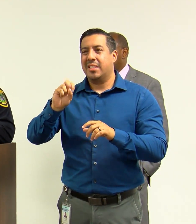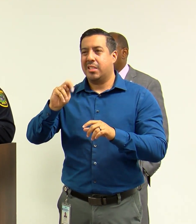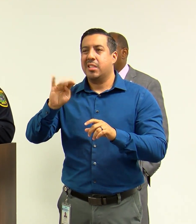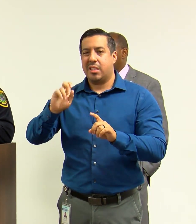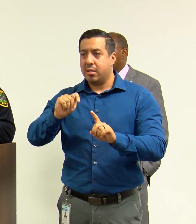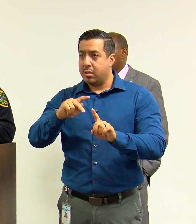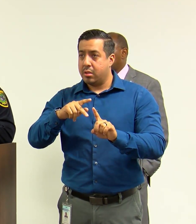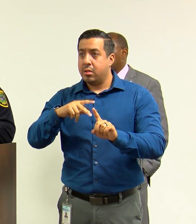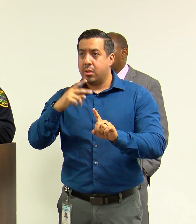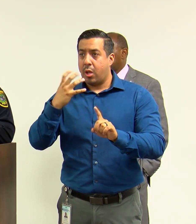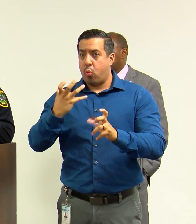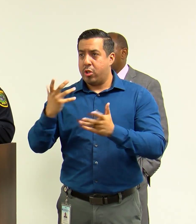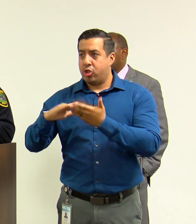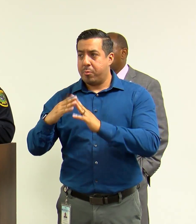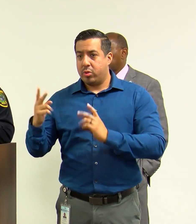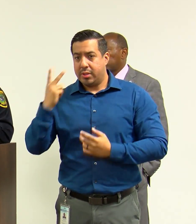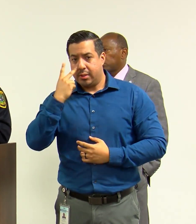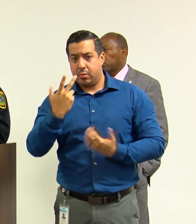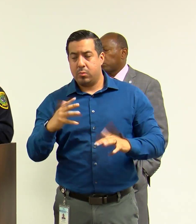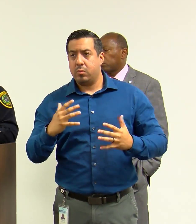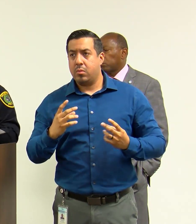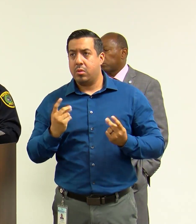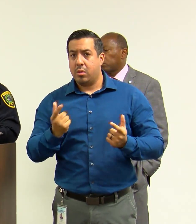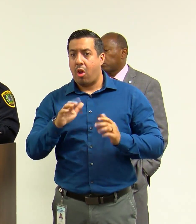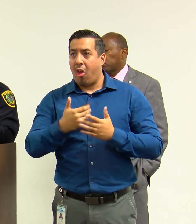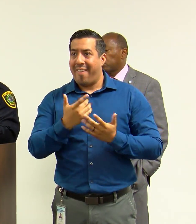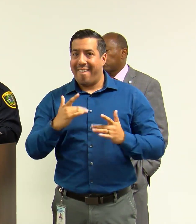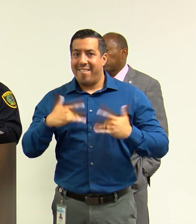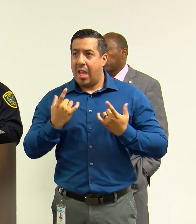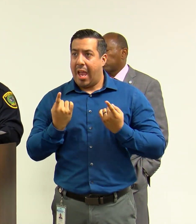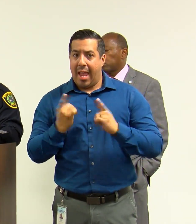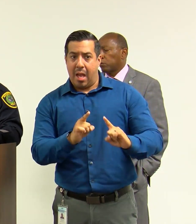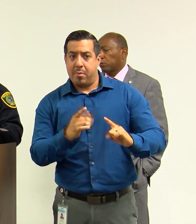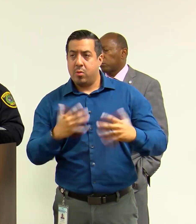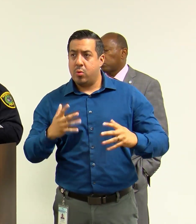sees how quickly events like these can happen.